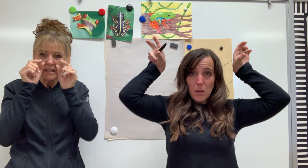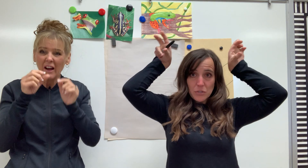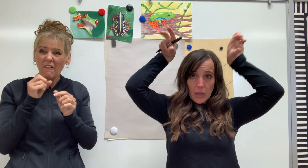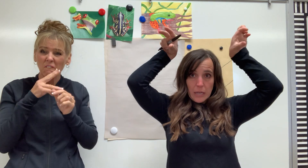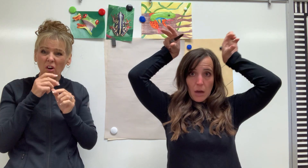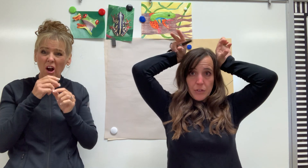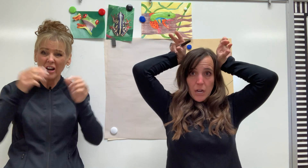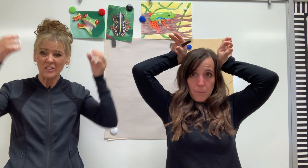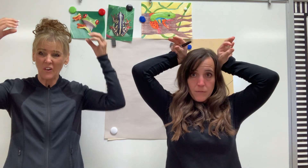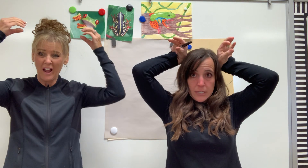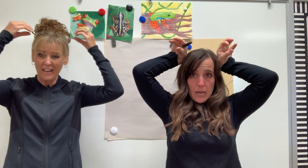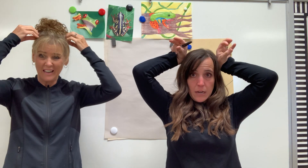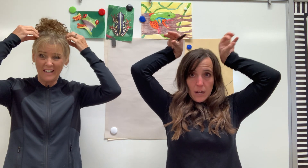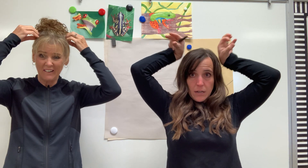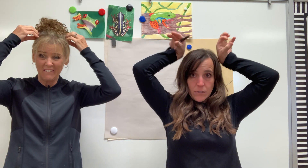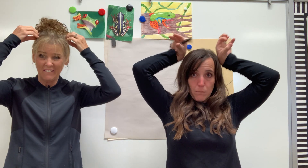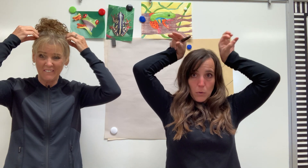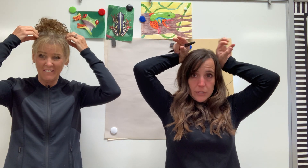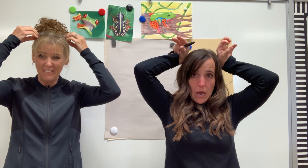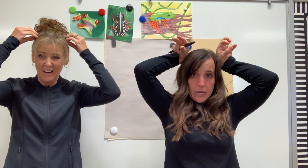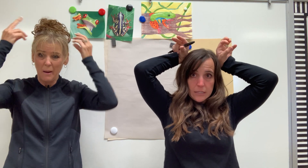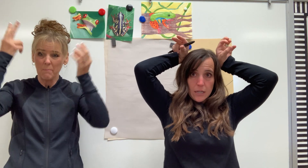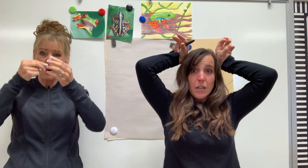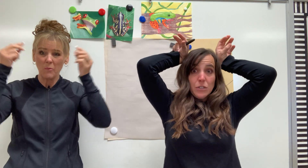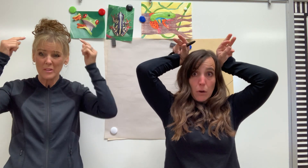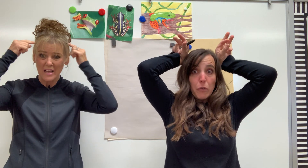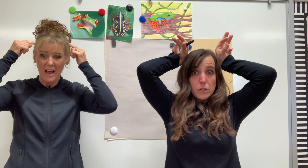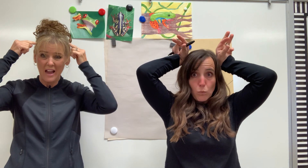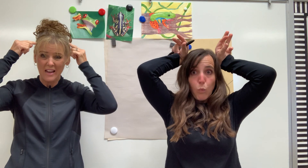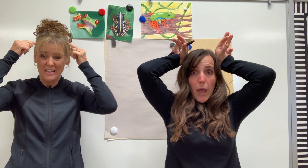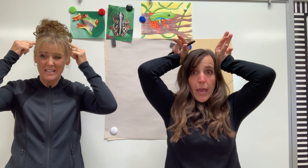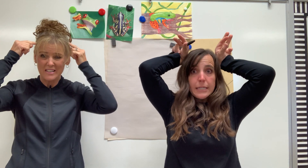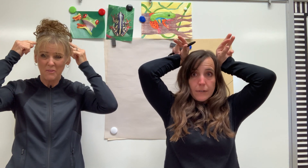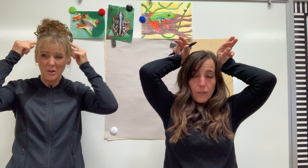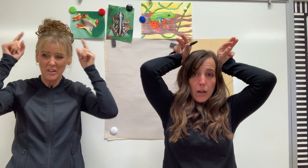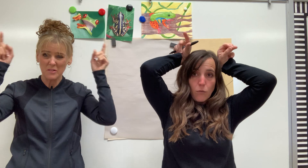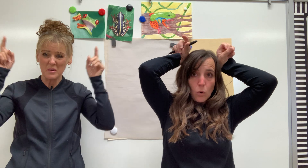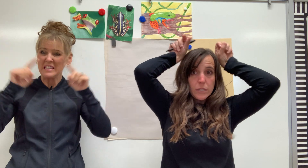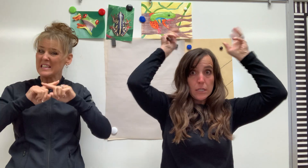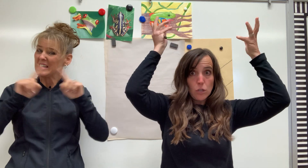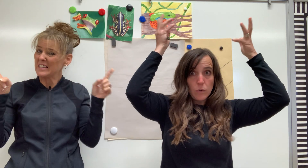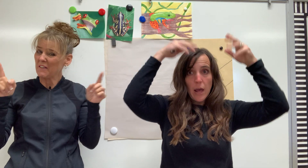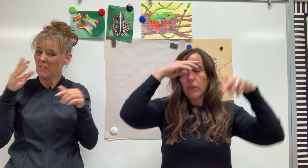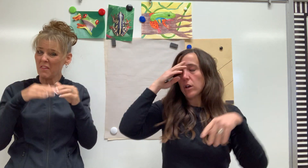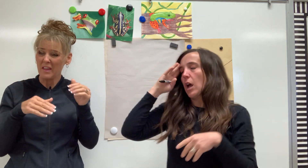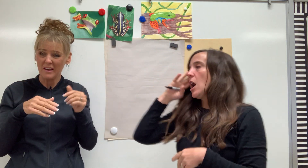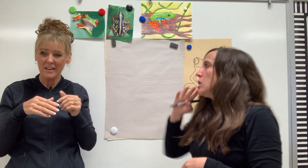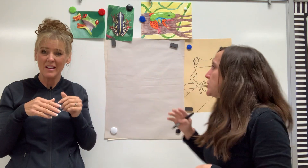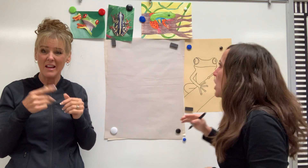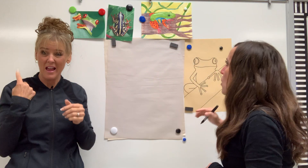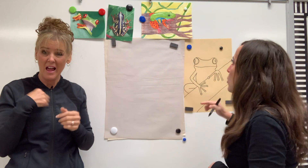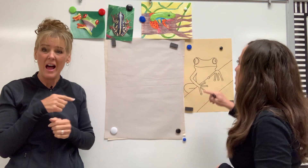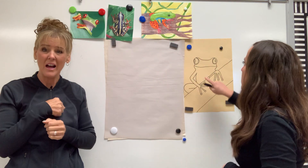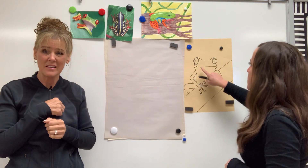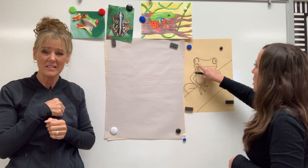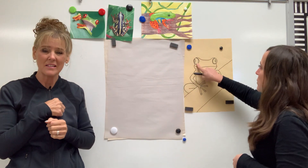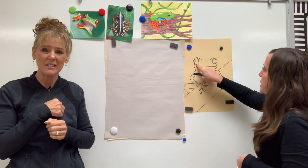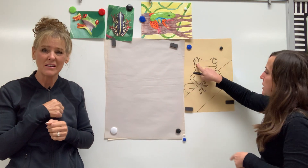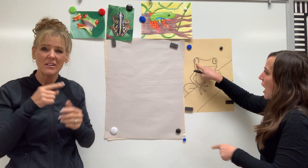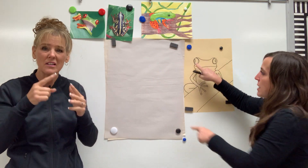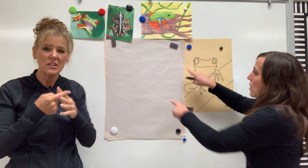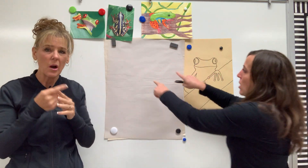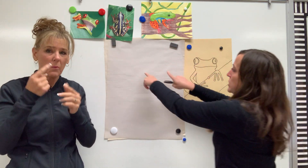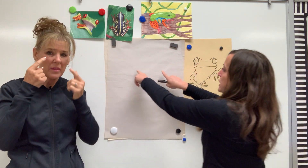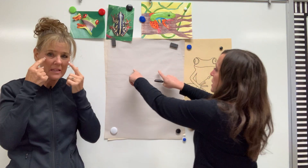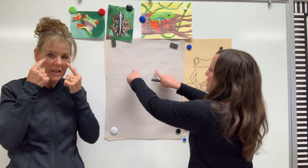His eyeballs are like on the top of his head and it's on both sides. So it looks way different, of course, than you and I look. So we're gonna start